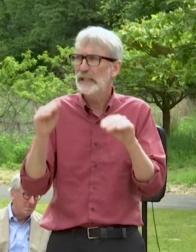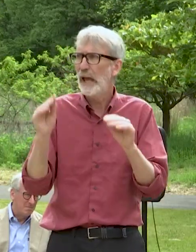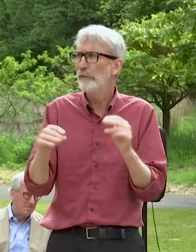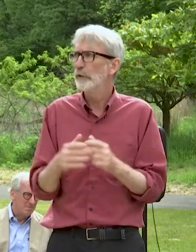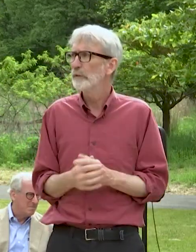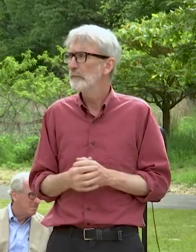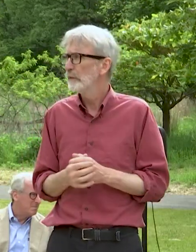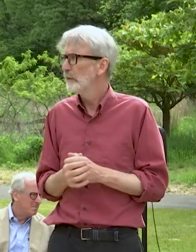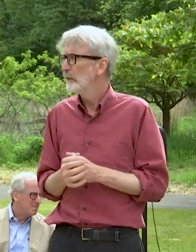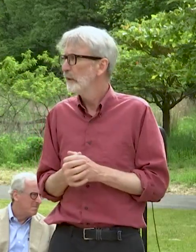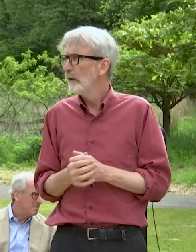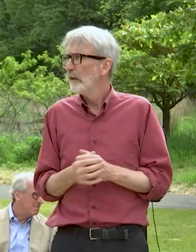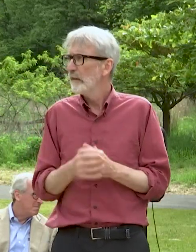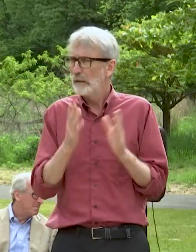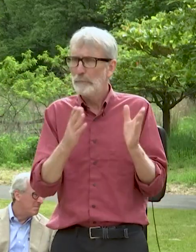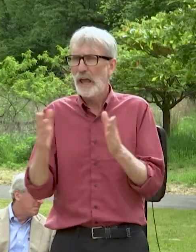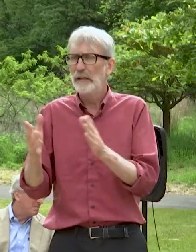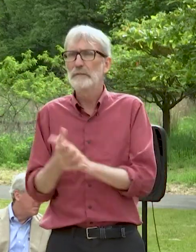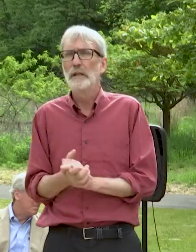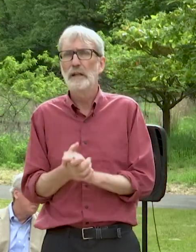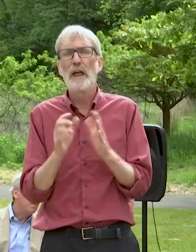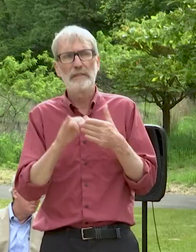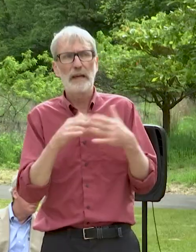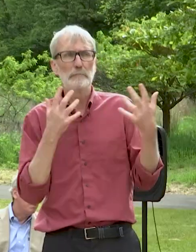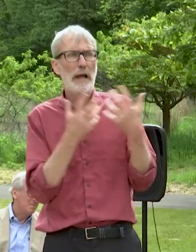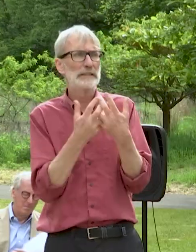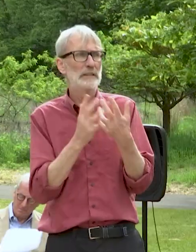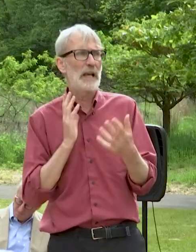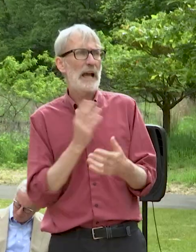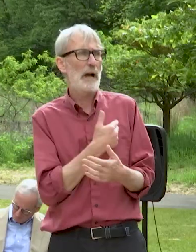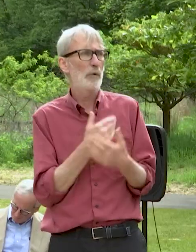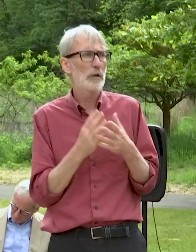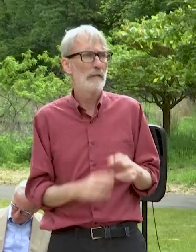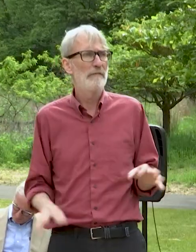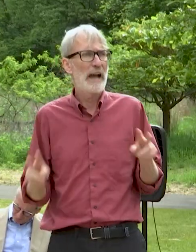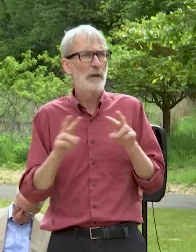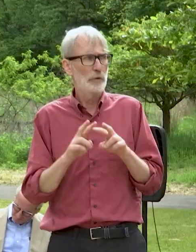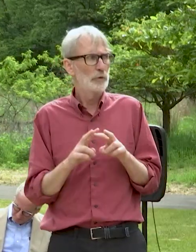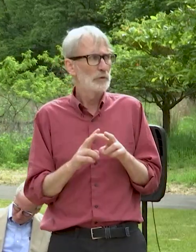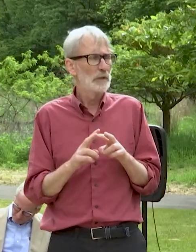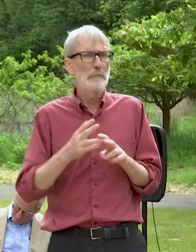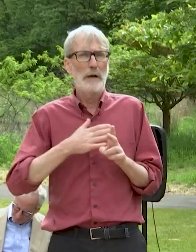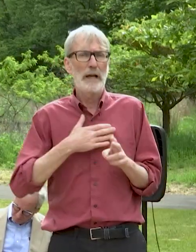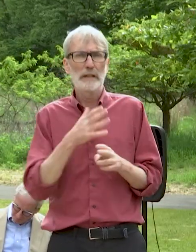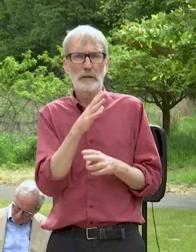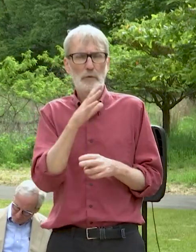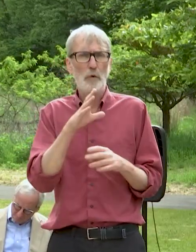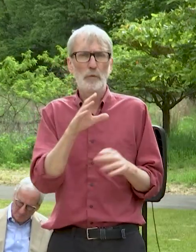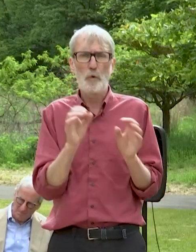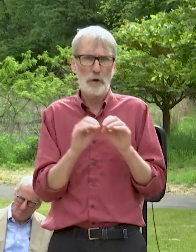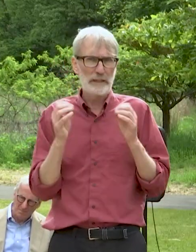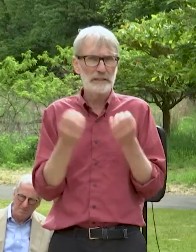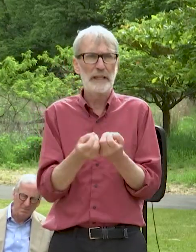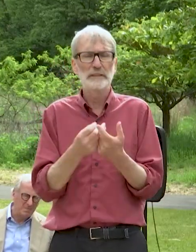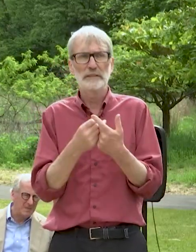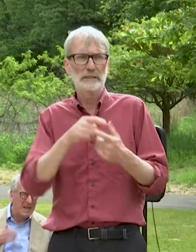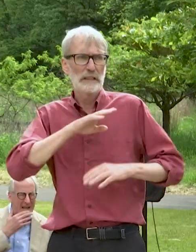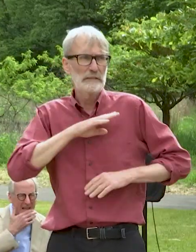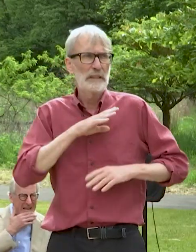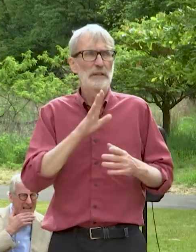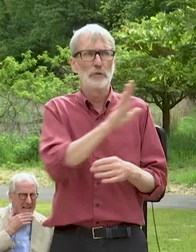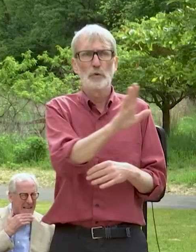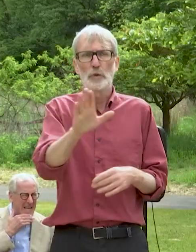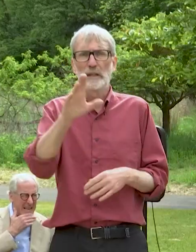And honestly, it aligns with our values as an organization in meeting our members and our neighbors with